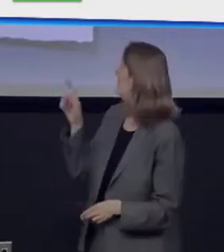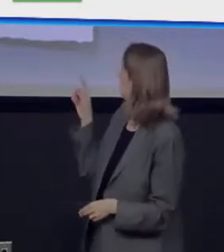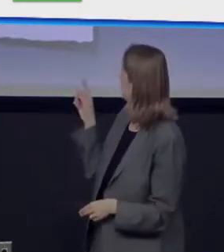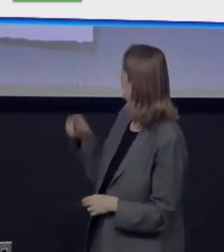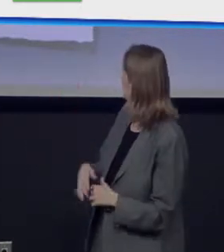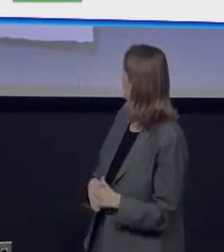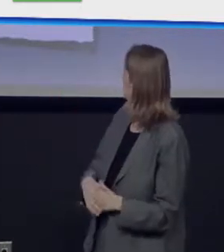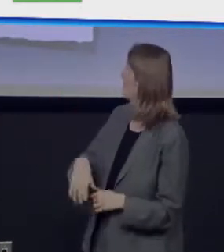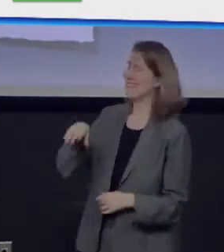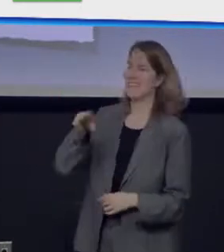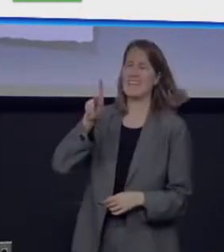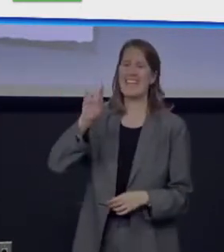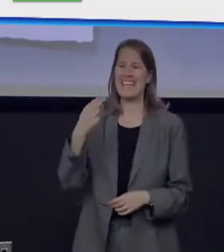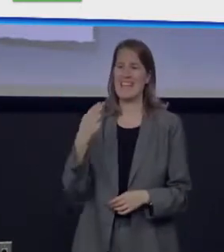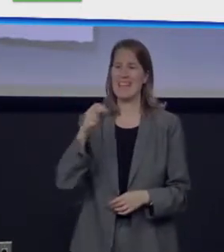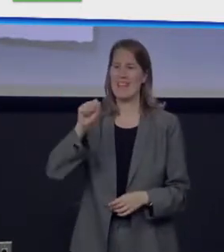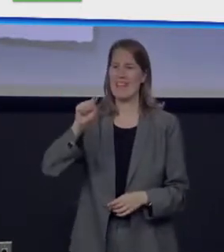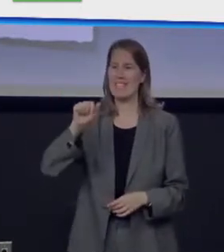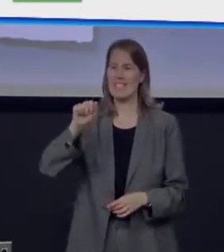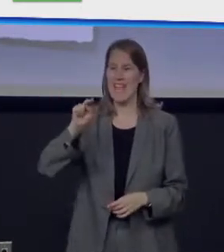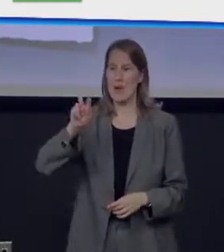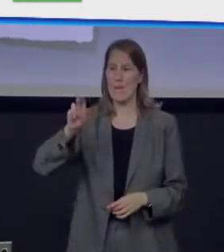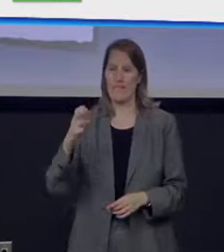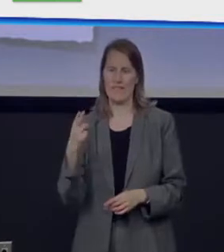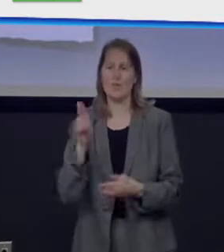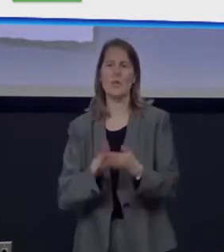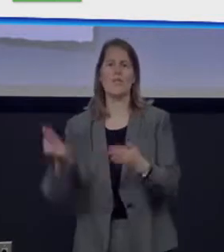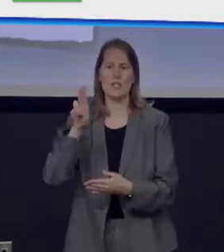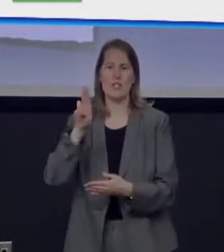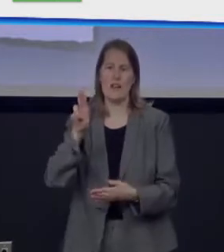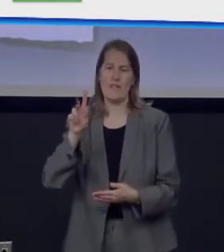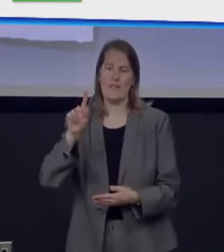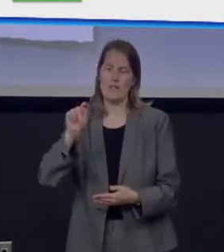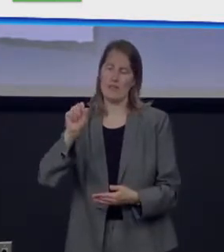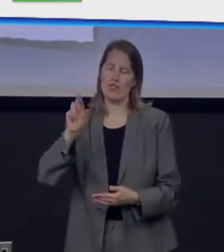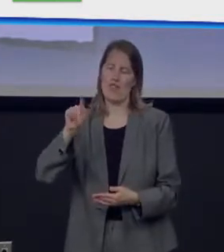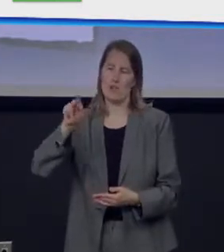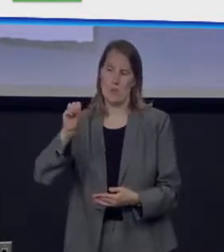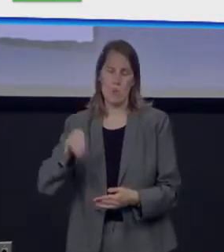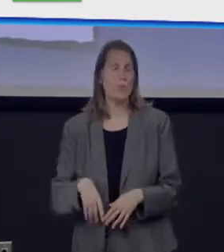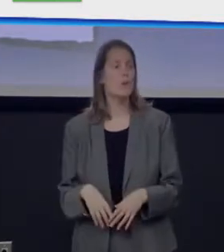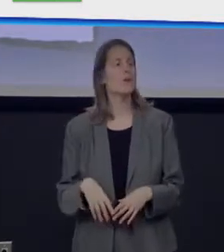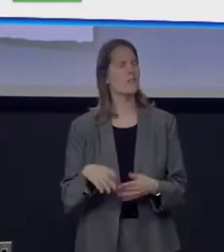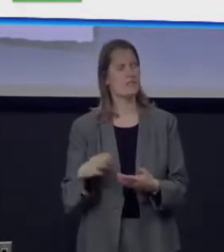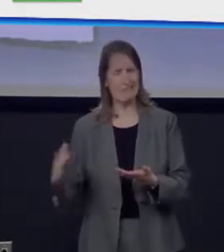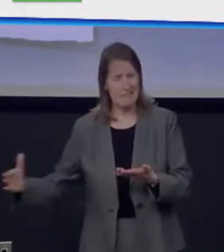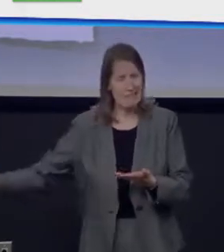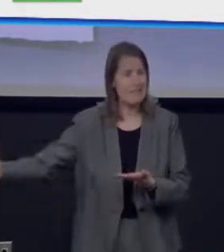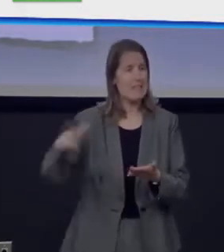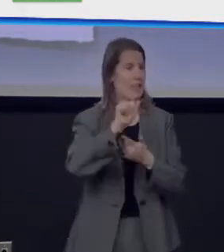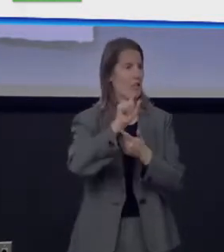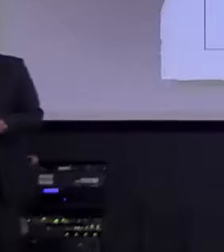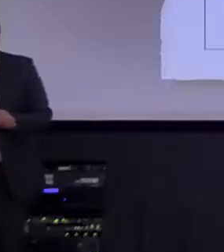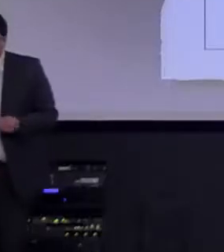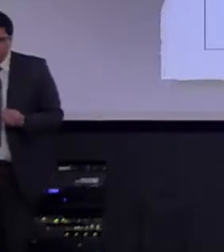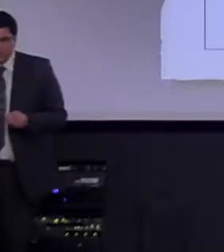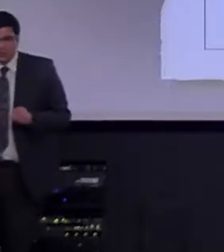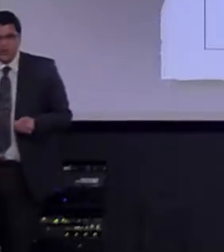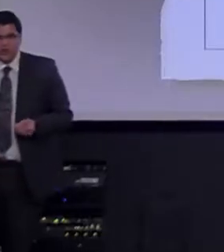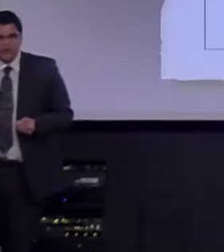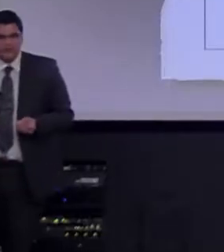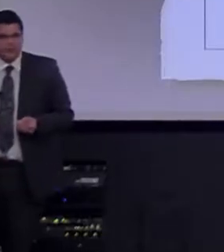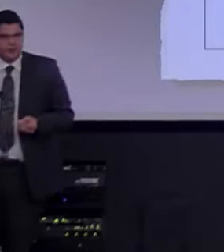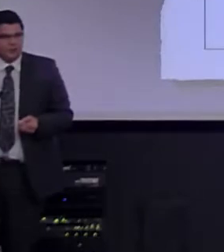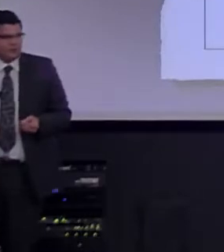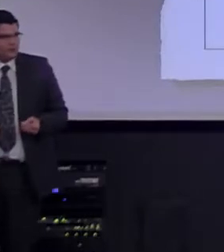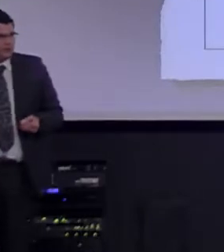the University of Toronto. And what he was able to show by summarizing all the available literature is that if you start out